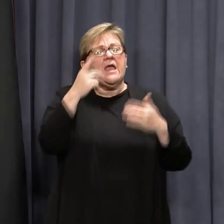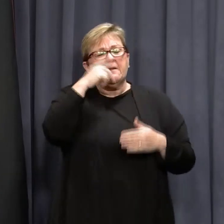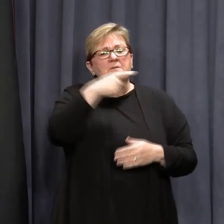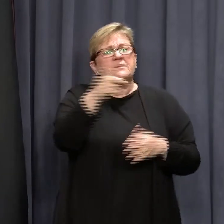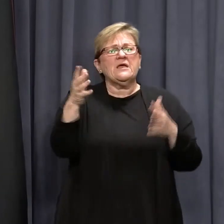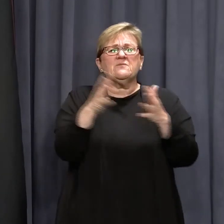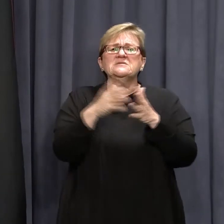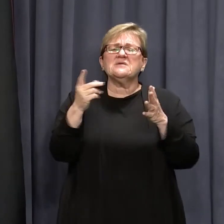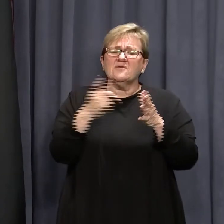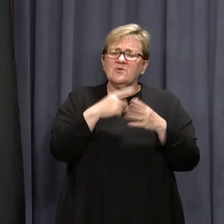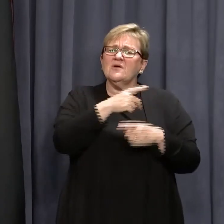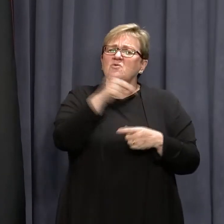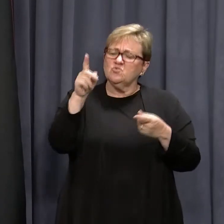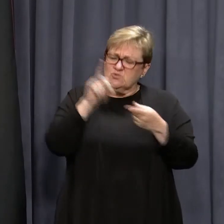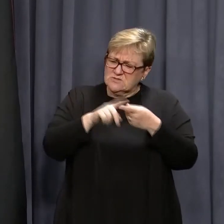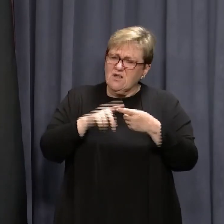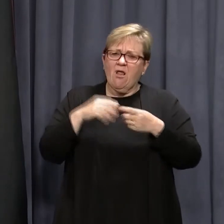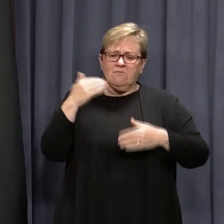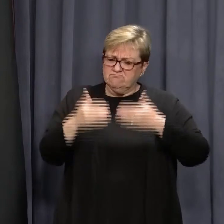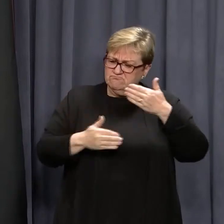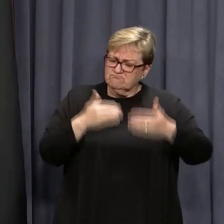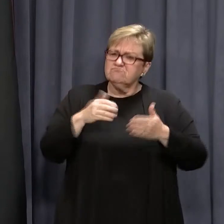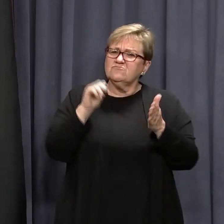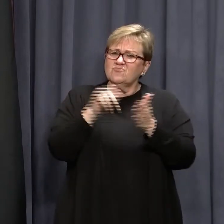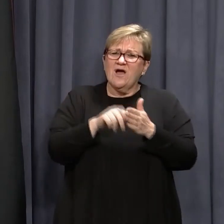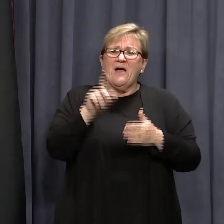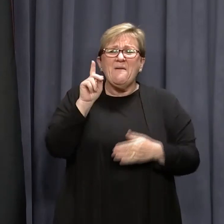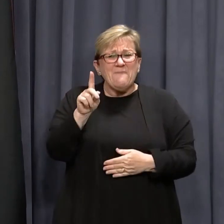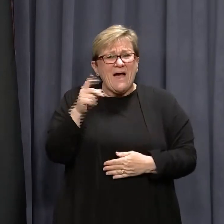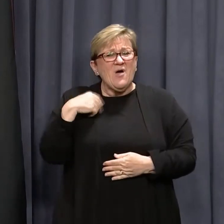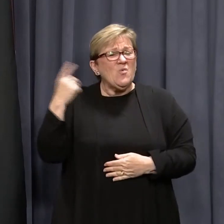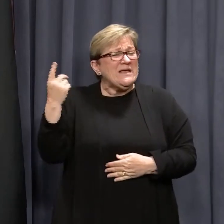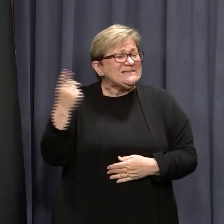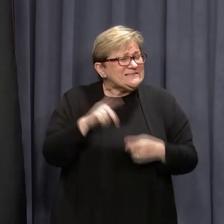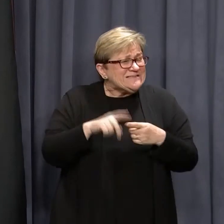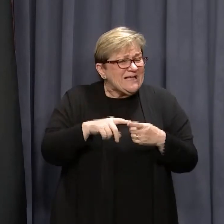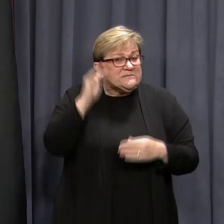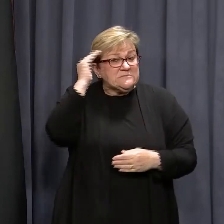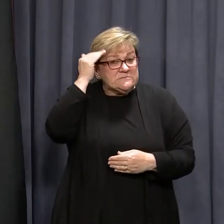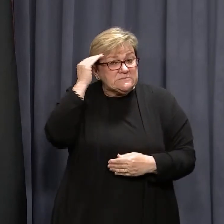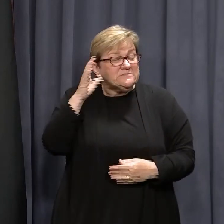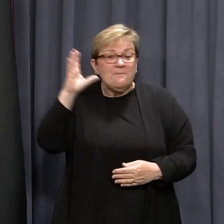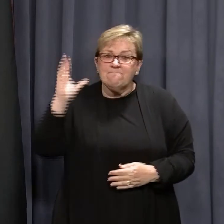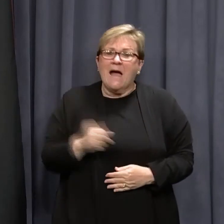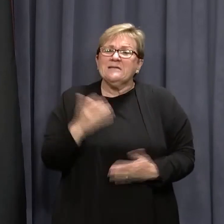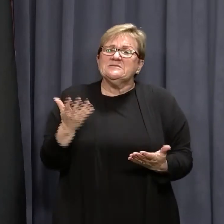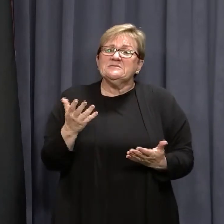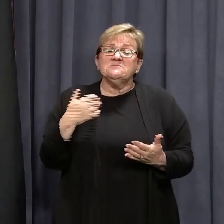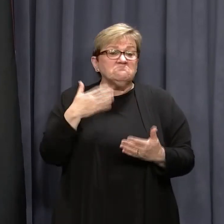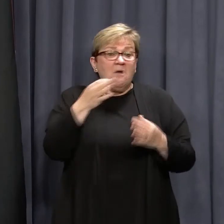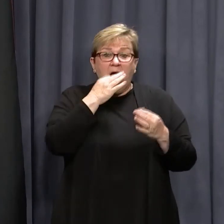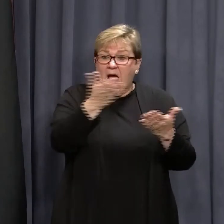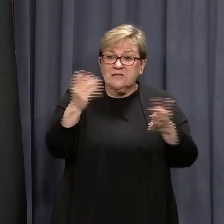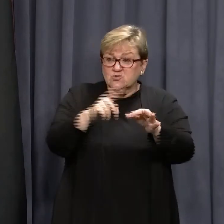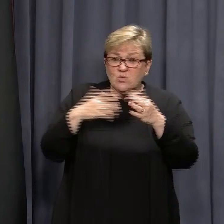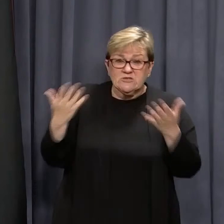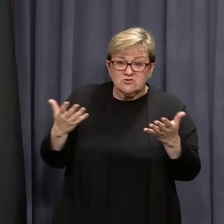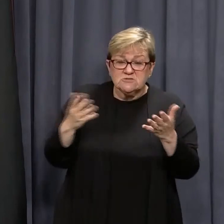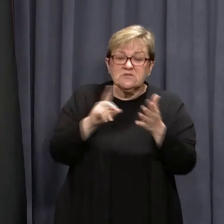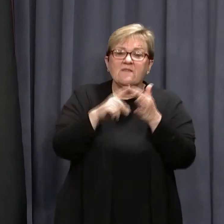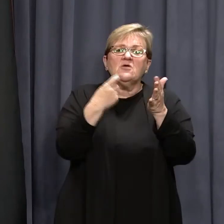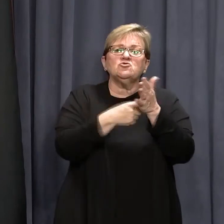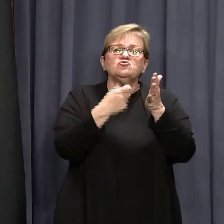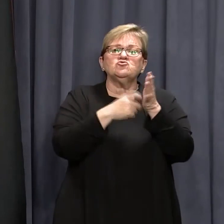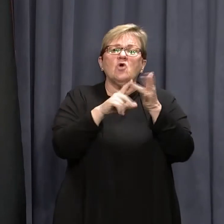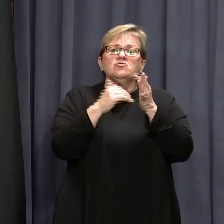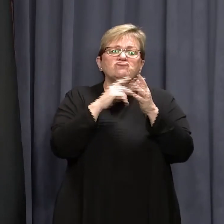WA who continue to do the right thing, but we all must be vigilant. Invite questions, and then Dr. Robertson will